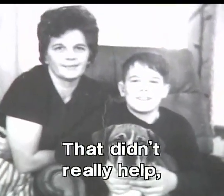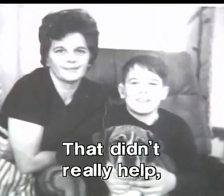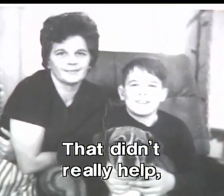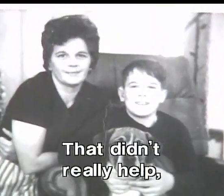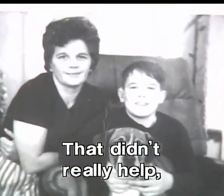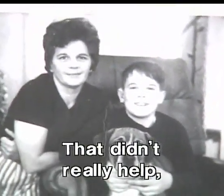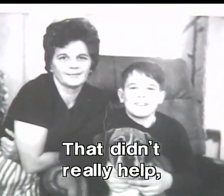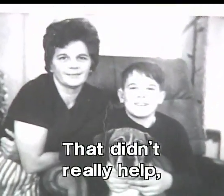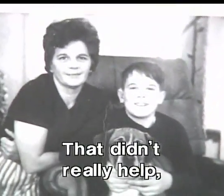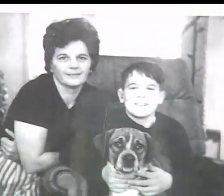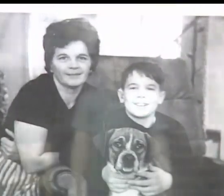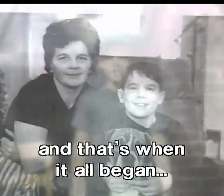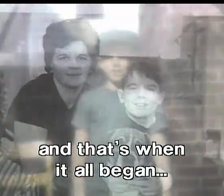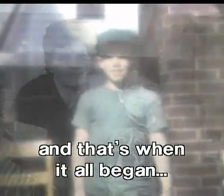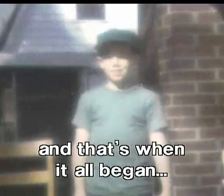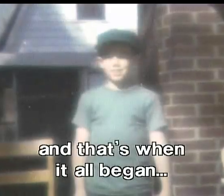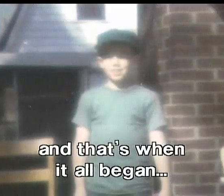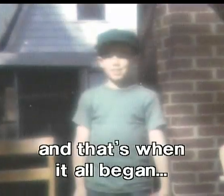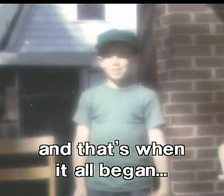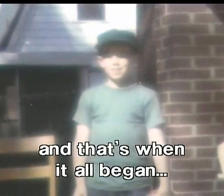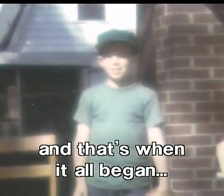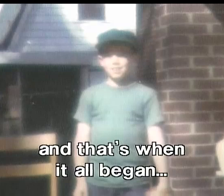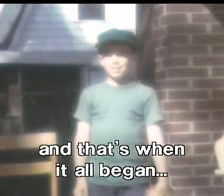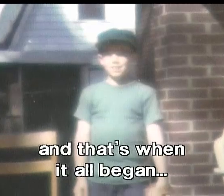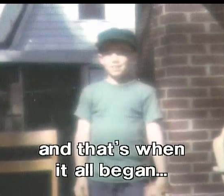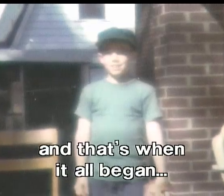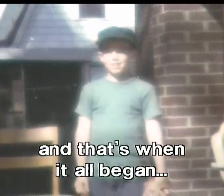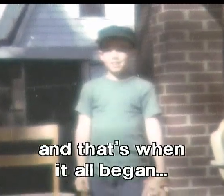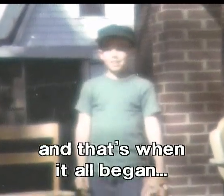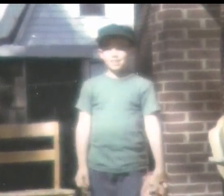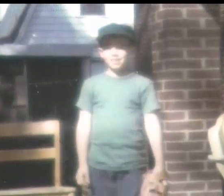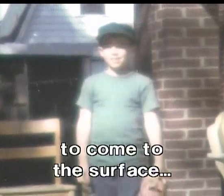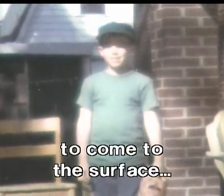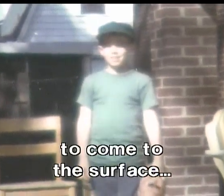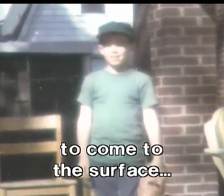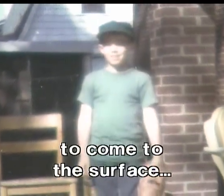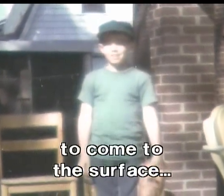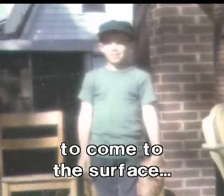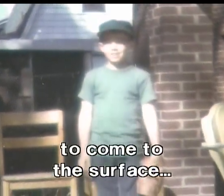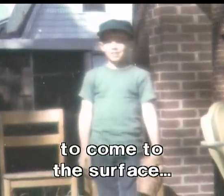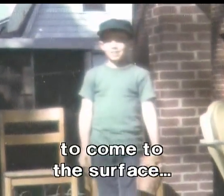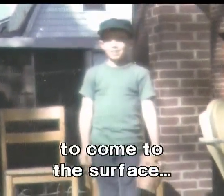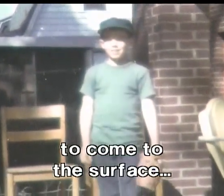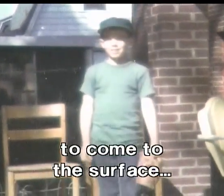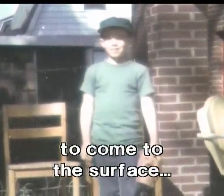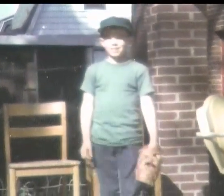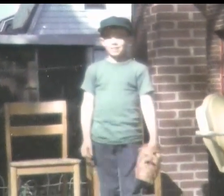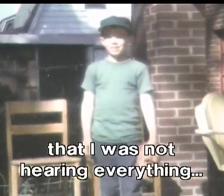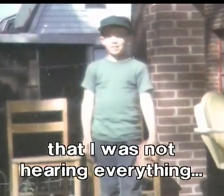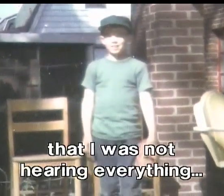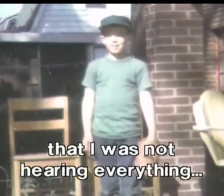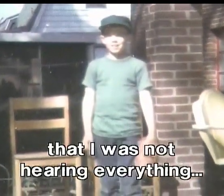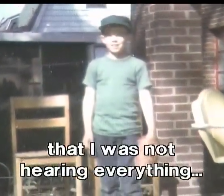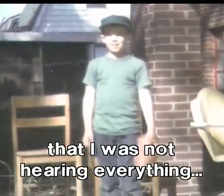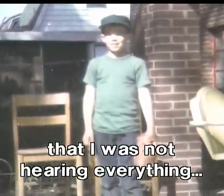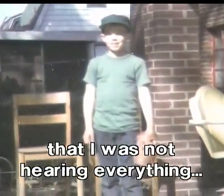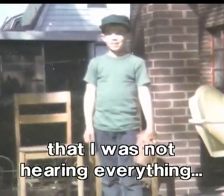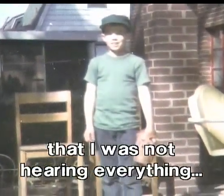where it all began to come to surface that I was not hearing most everything that I was supposed